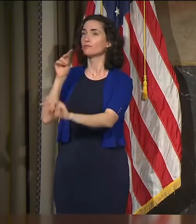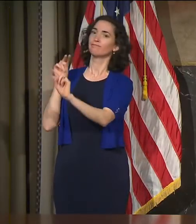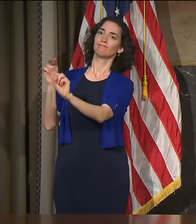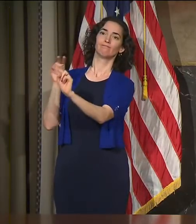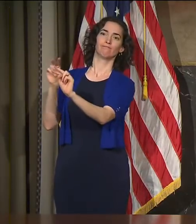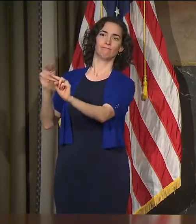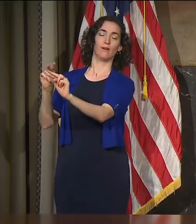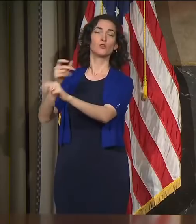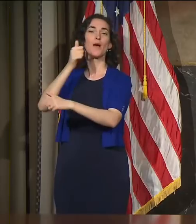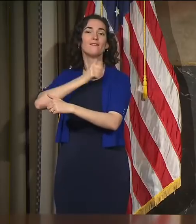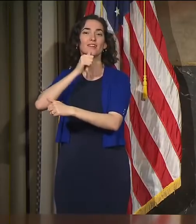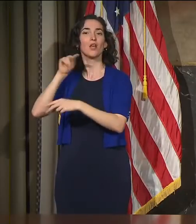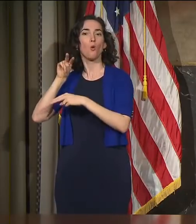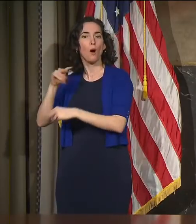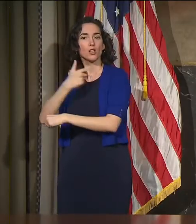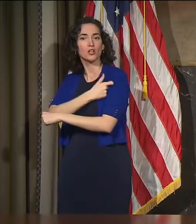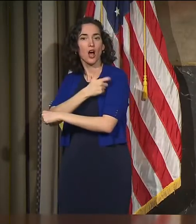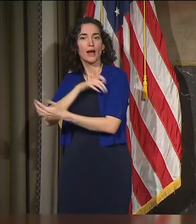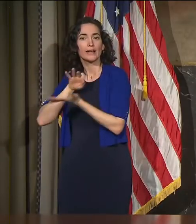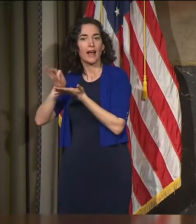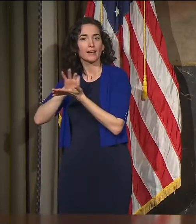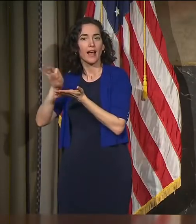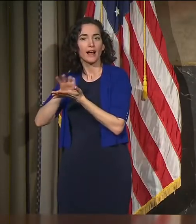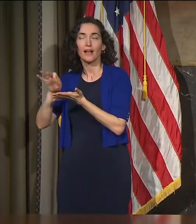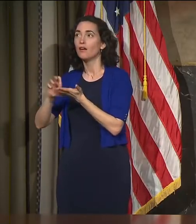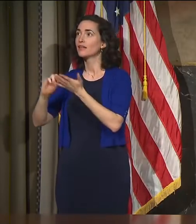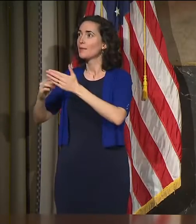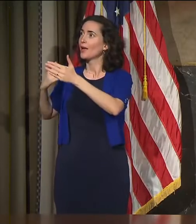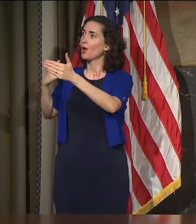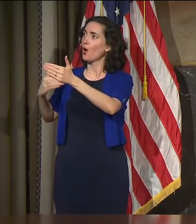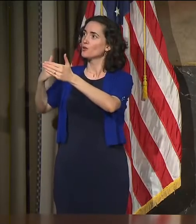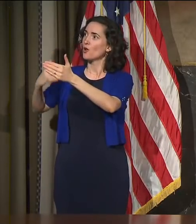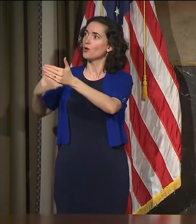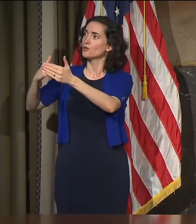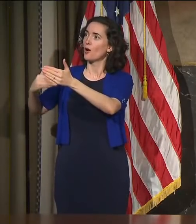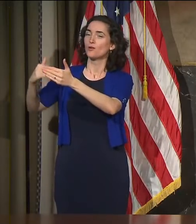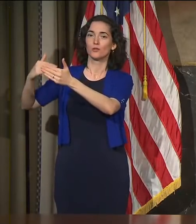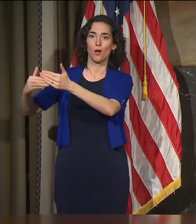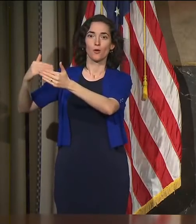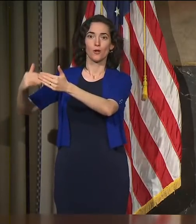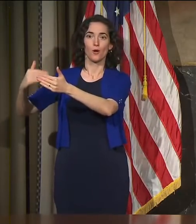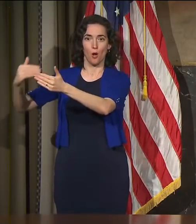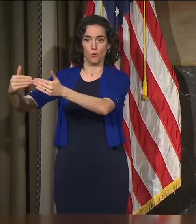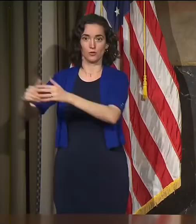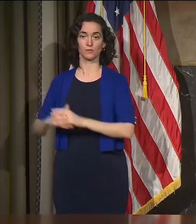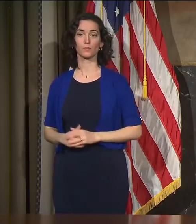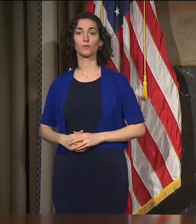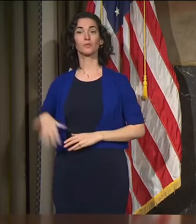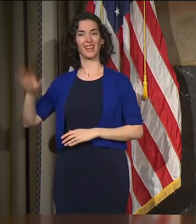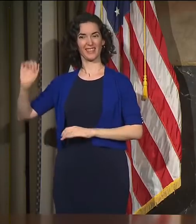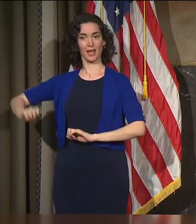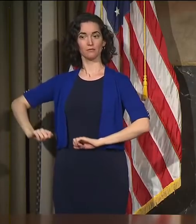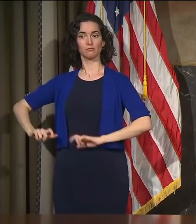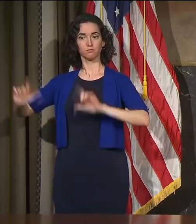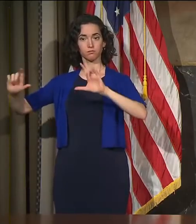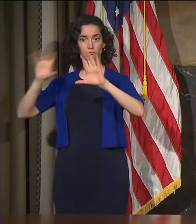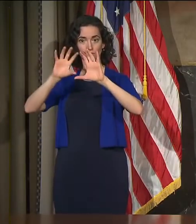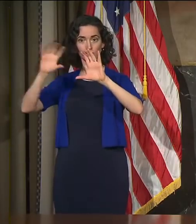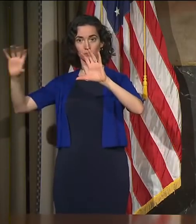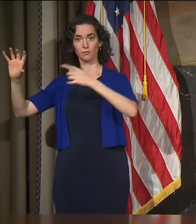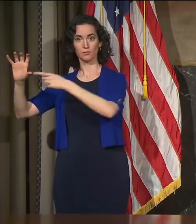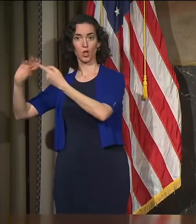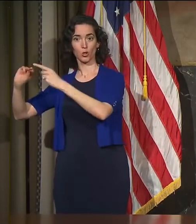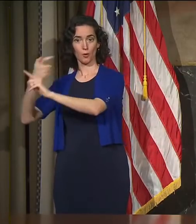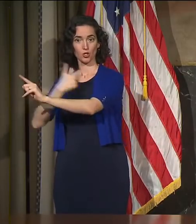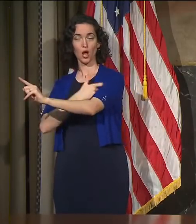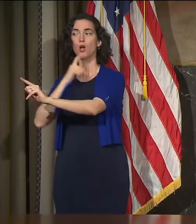know, how much closer that is. This dashboard is going to be updated on Tuesdays and Thursdays to start out with.